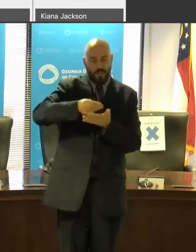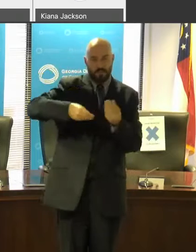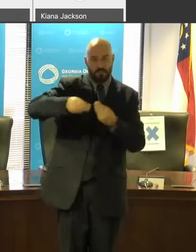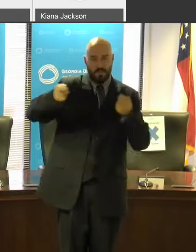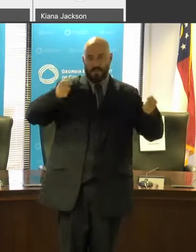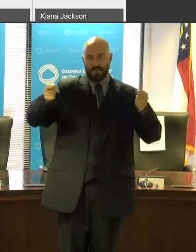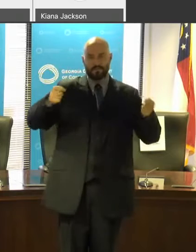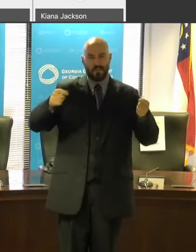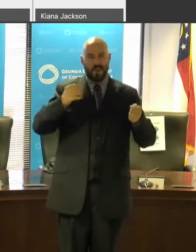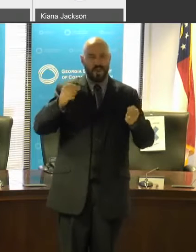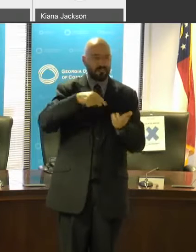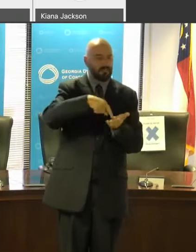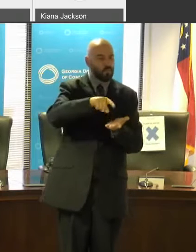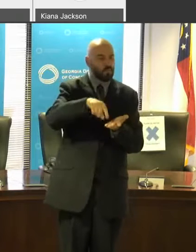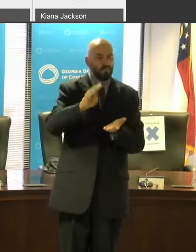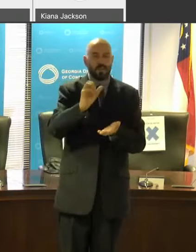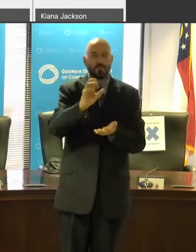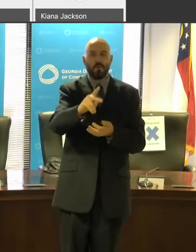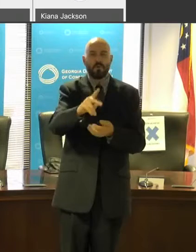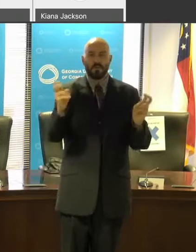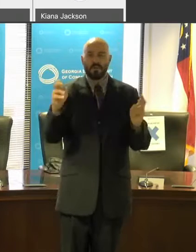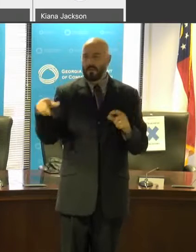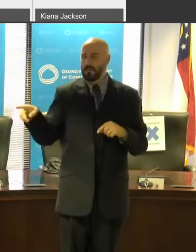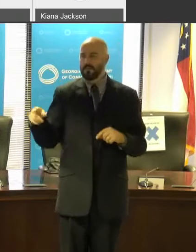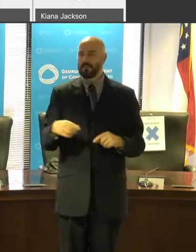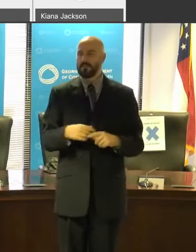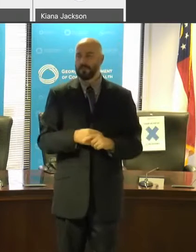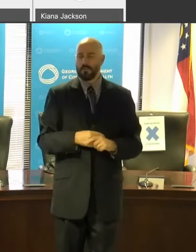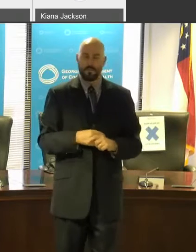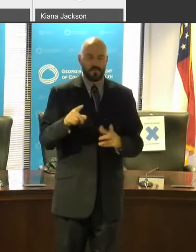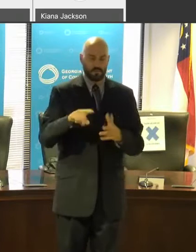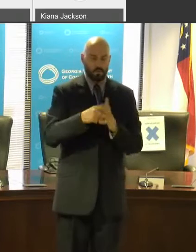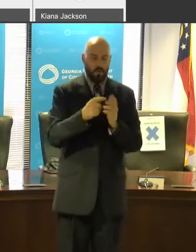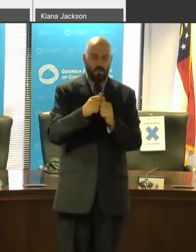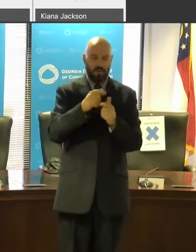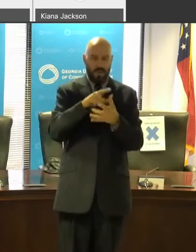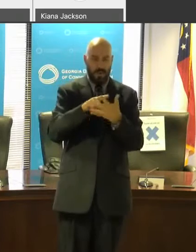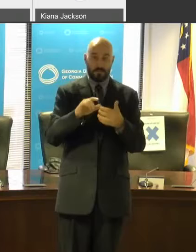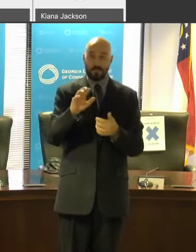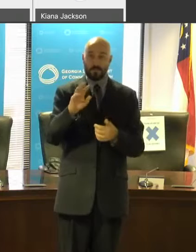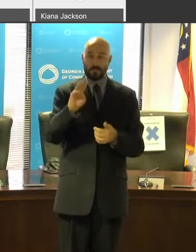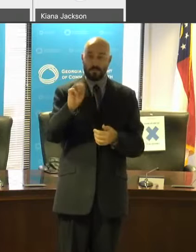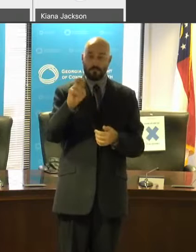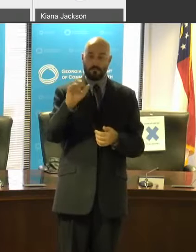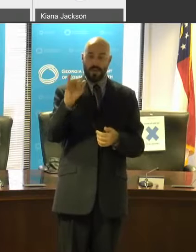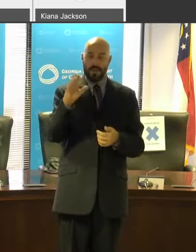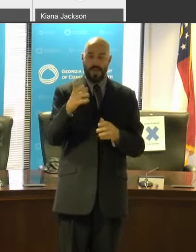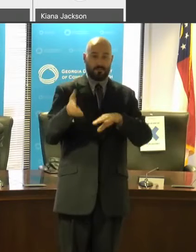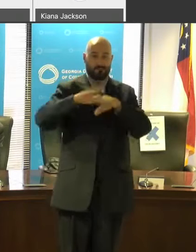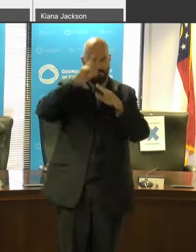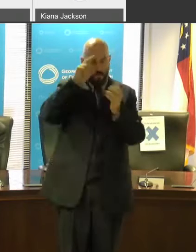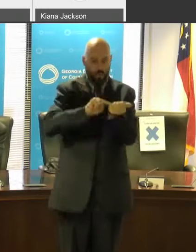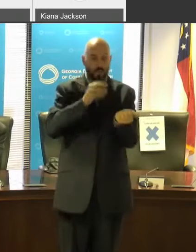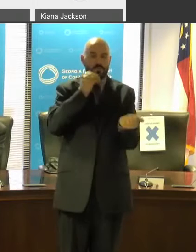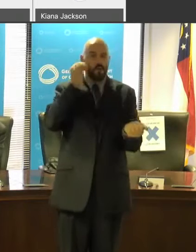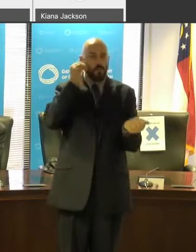items, starting with the Medicaid rate increase for nursing home mechanized ventilator care programs,